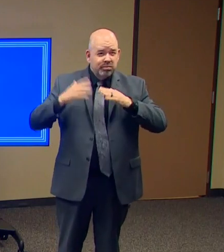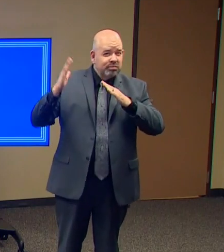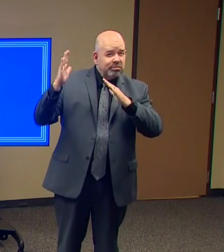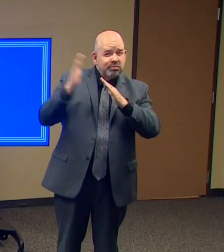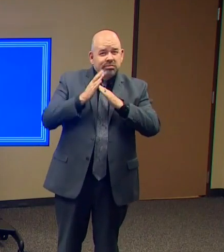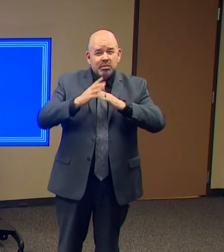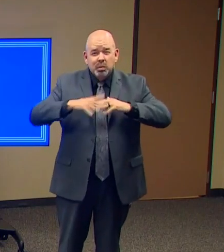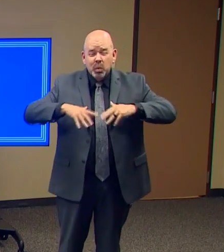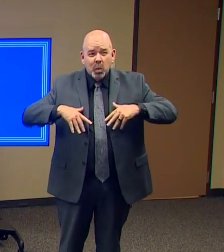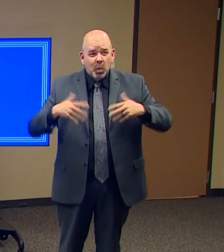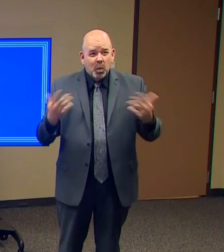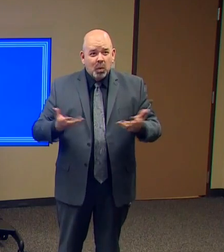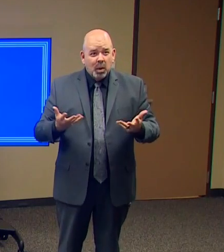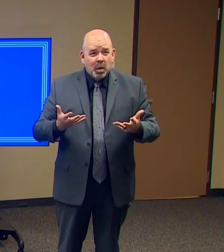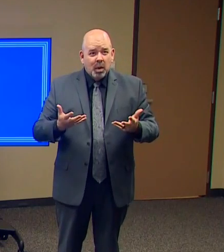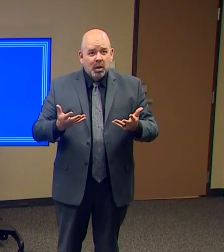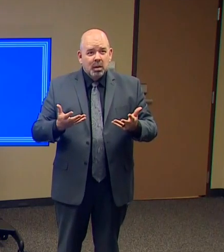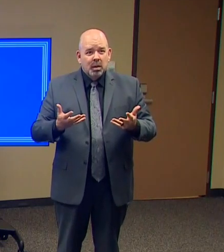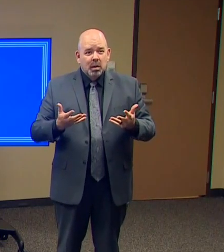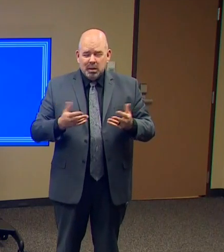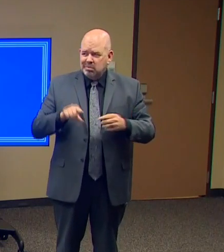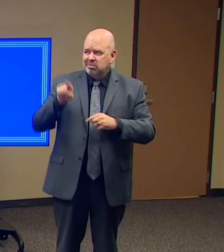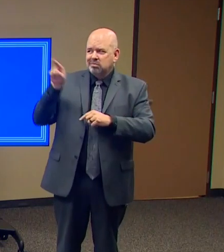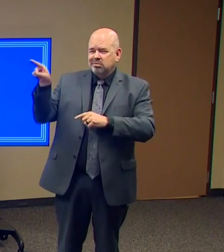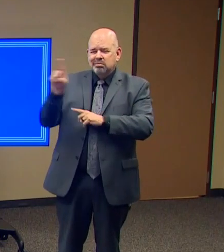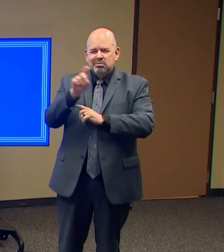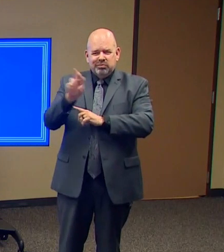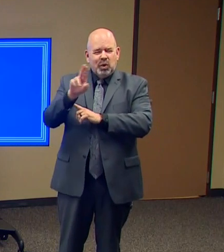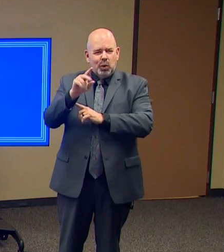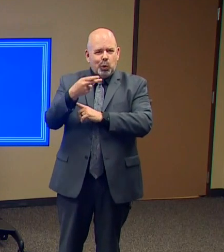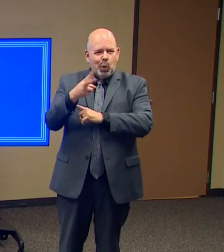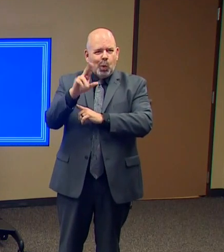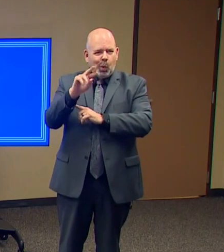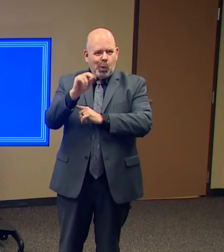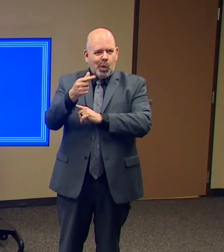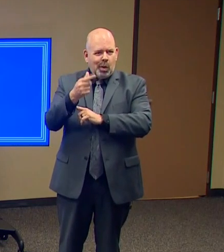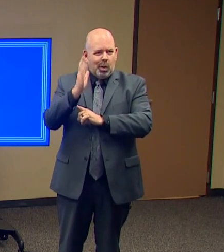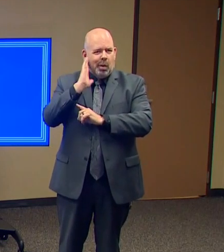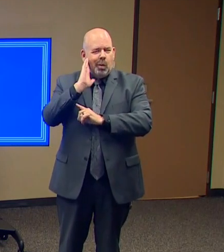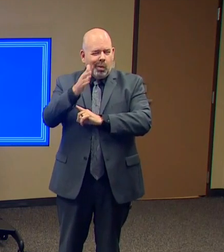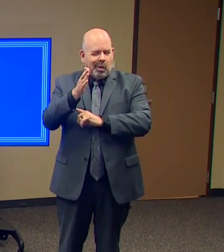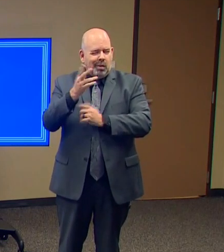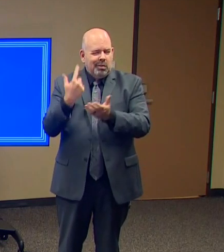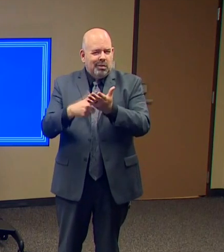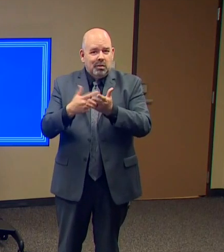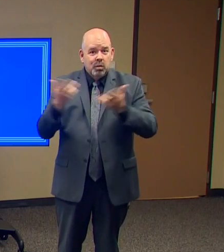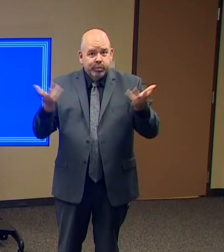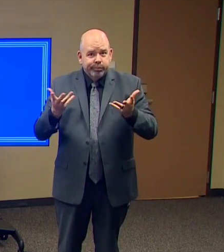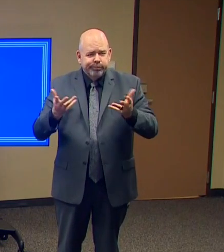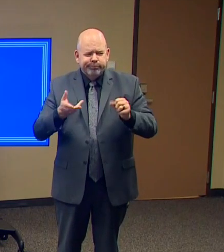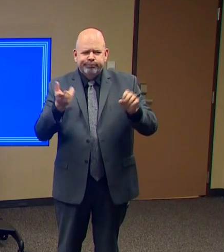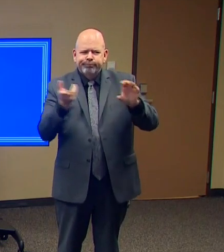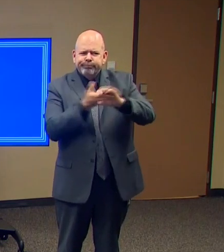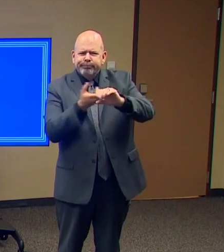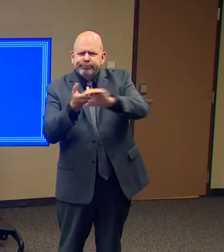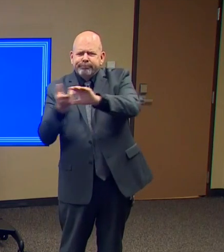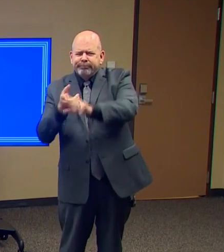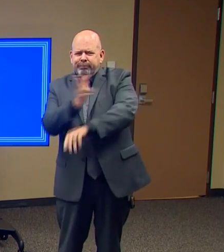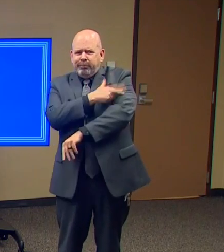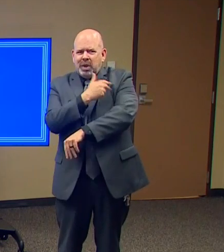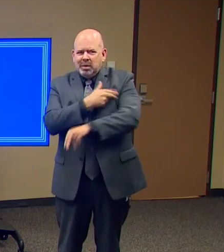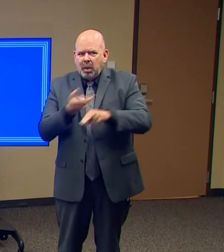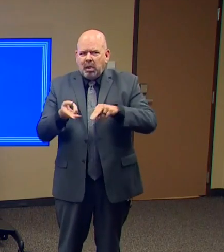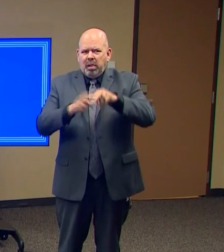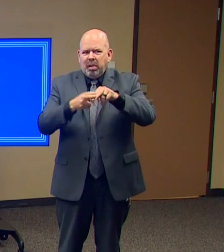more about, is the number of hospitalizations. Hospitalizations were hovering around 250, 300